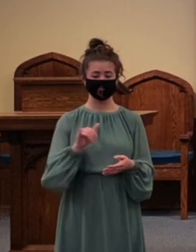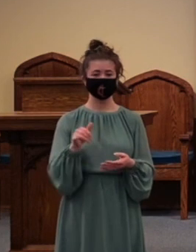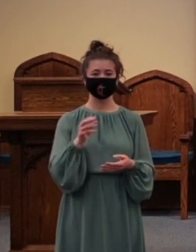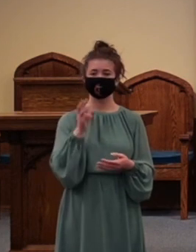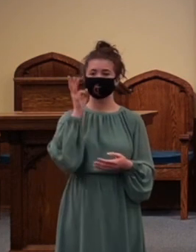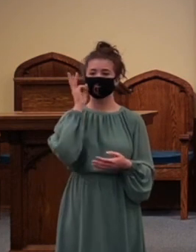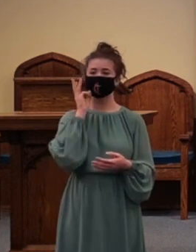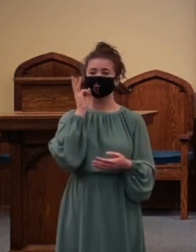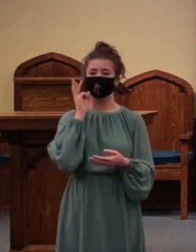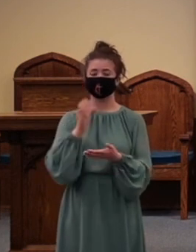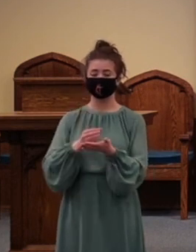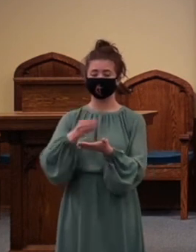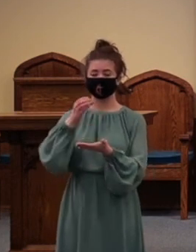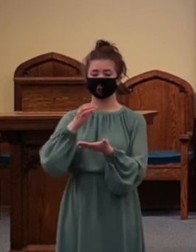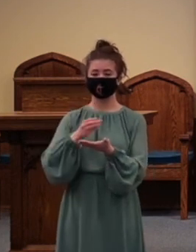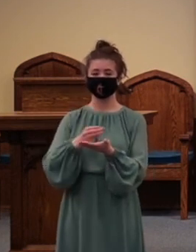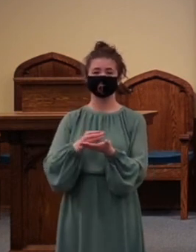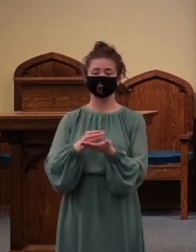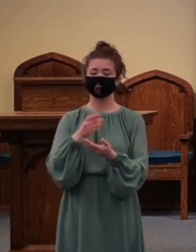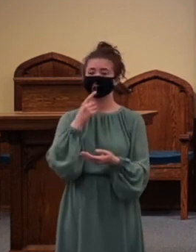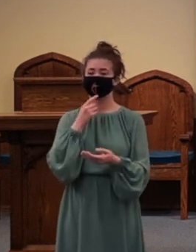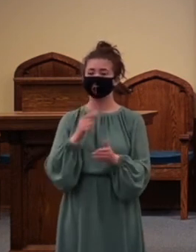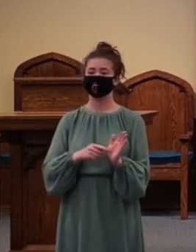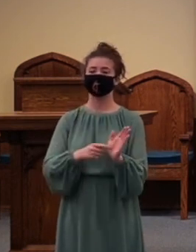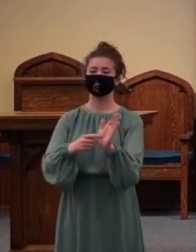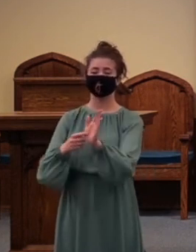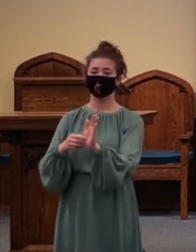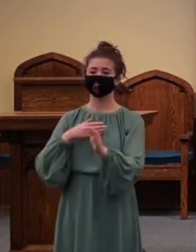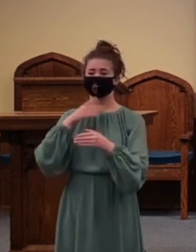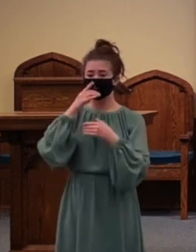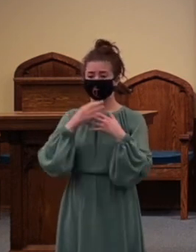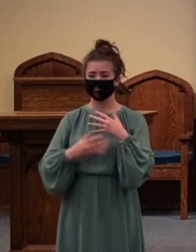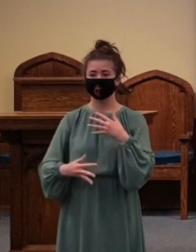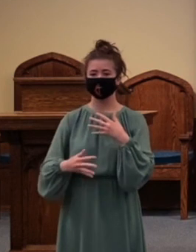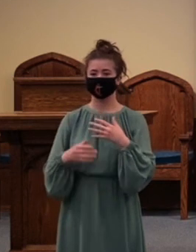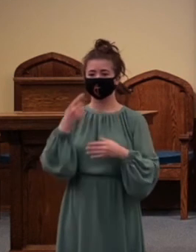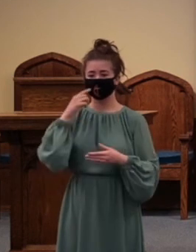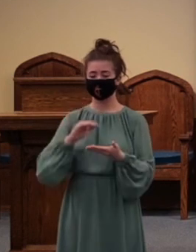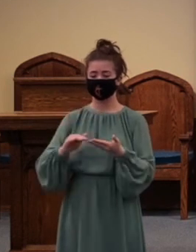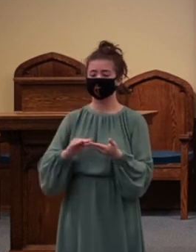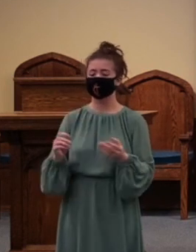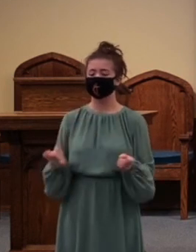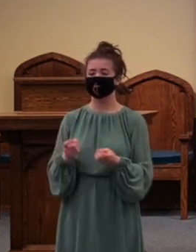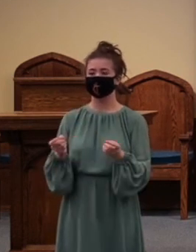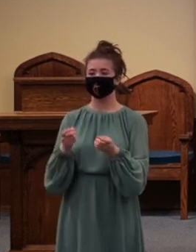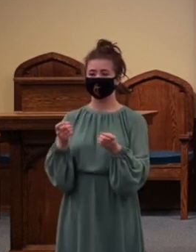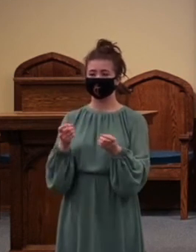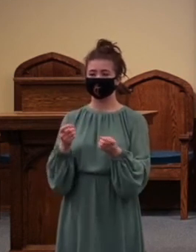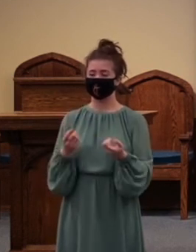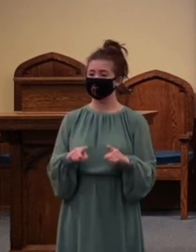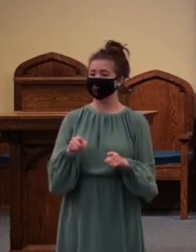lifted up the cup and he said, this cup represents my blood shed for the forgiveness of sins. As often as you drink of